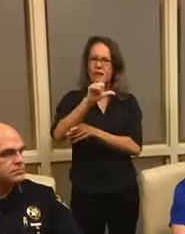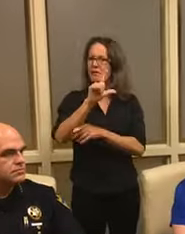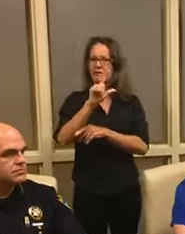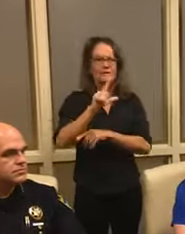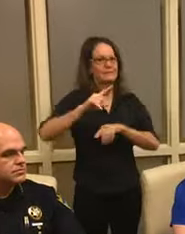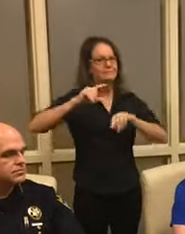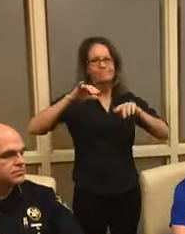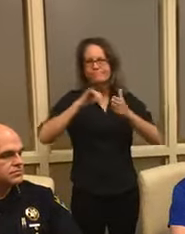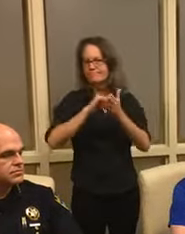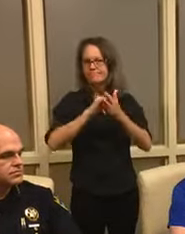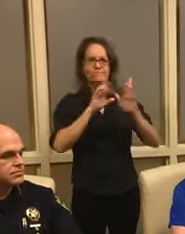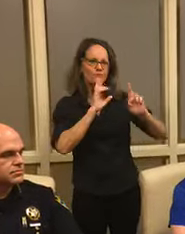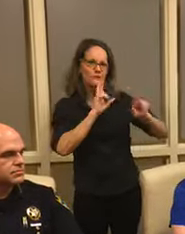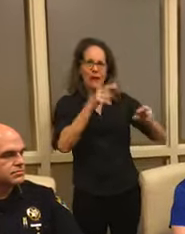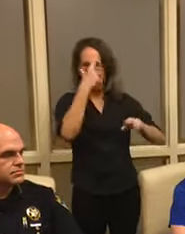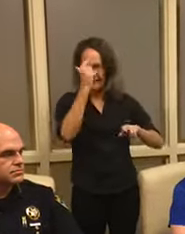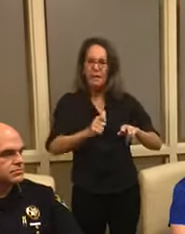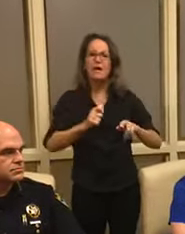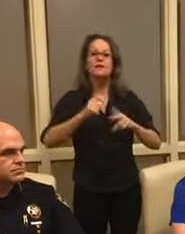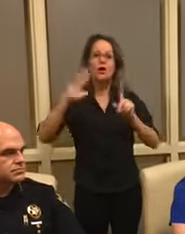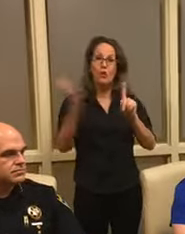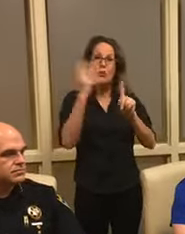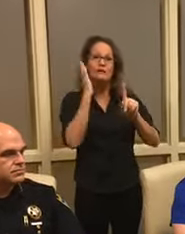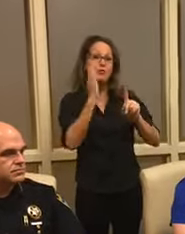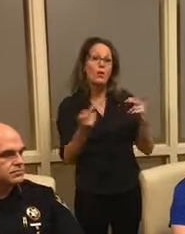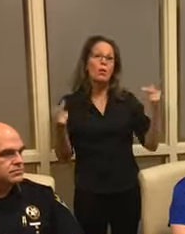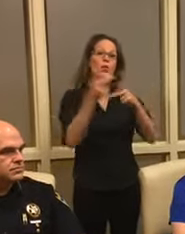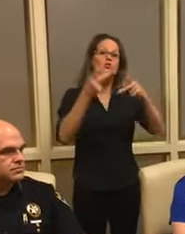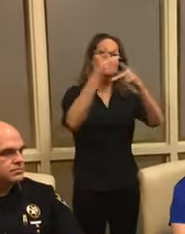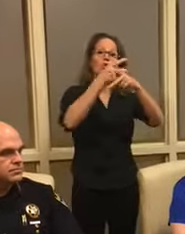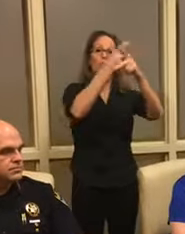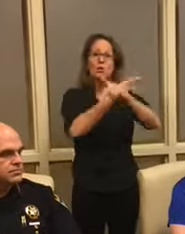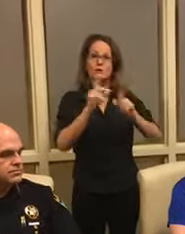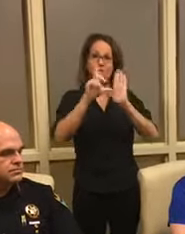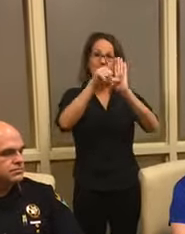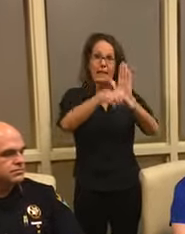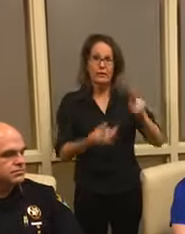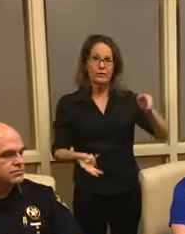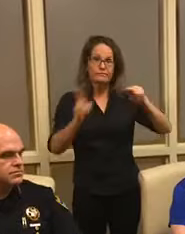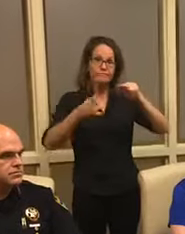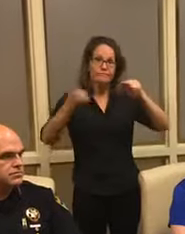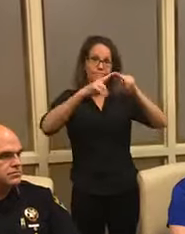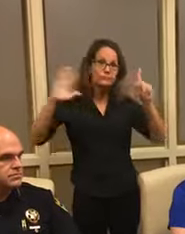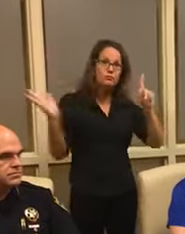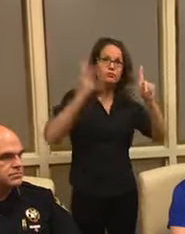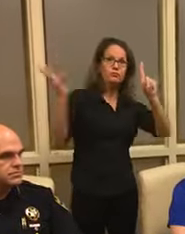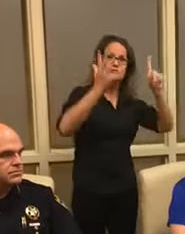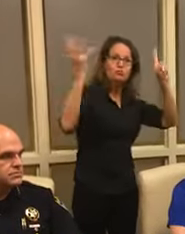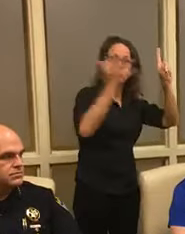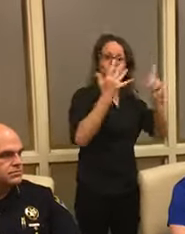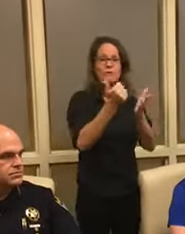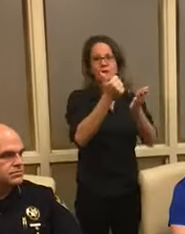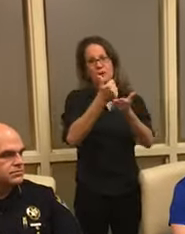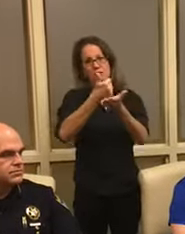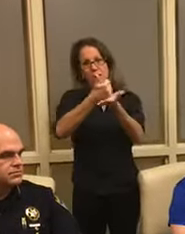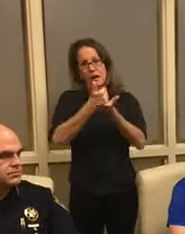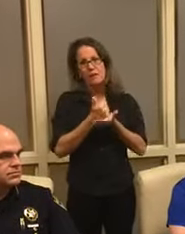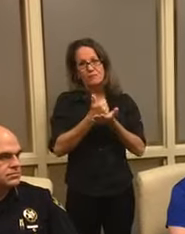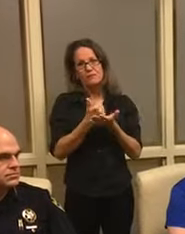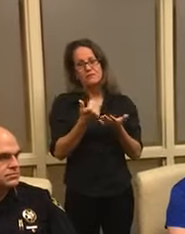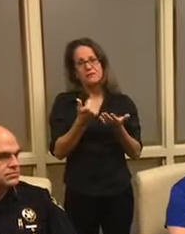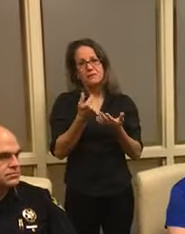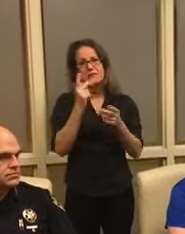because the winds are only going to get worse as the day progresses. So please heed that advice and help us keep you safe. Just as a